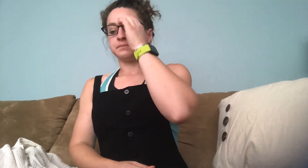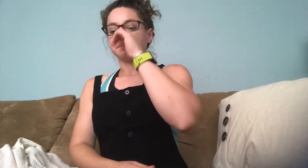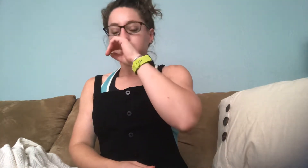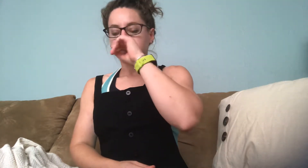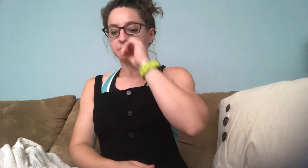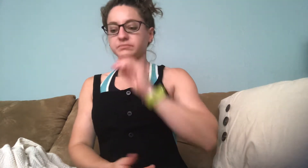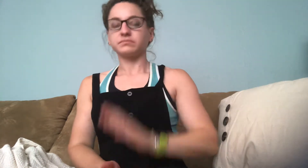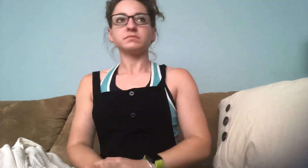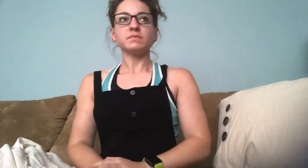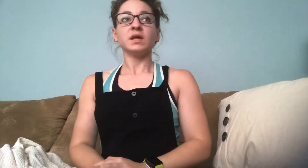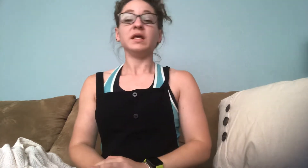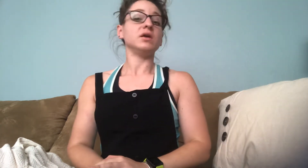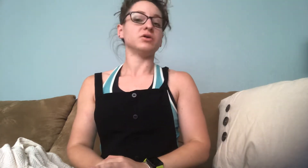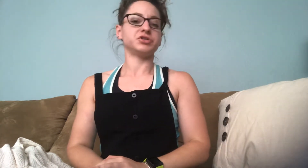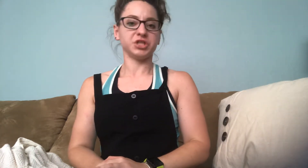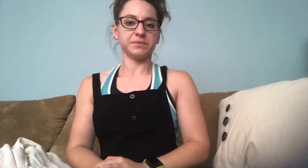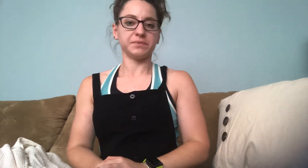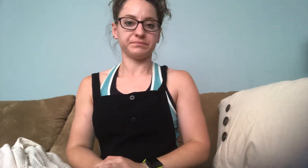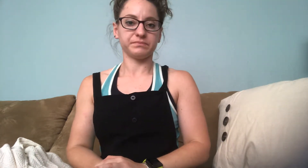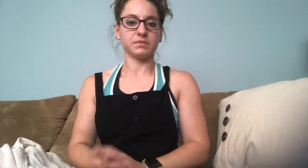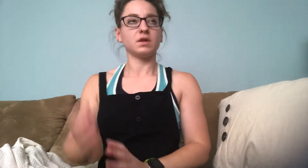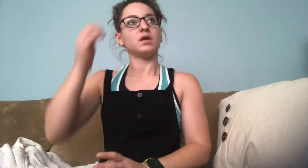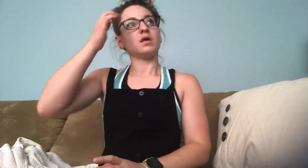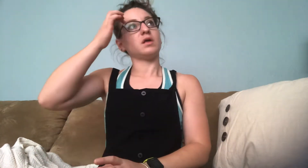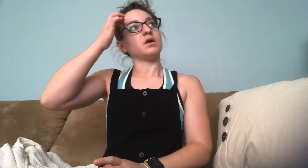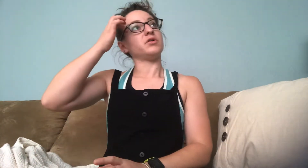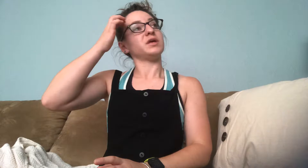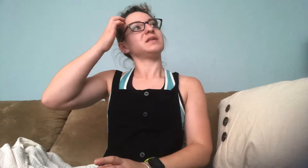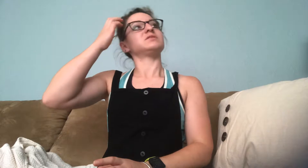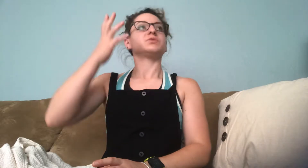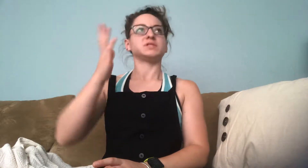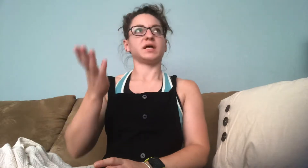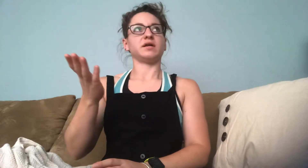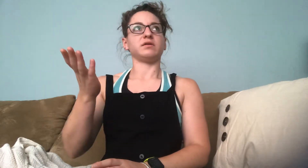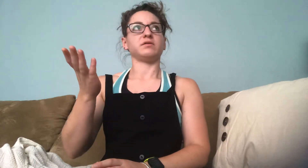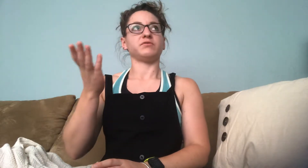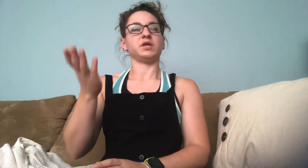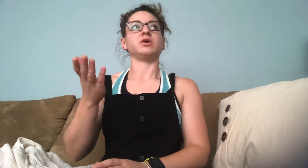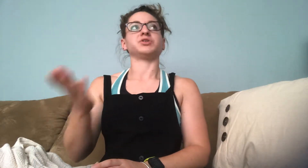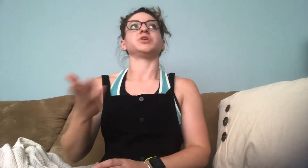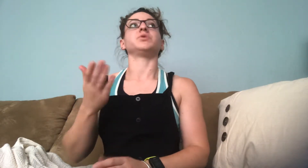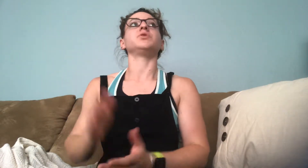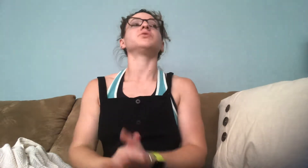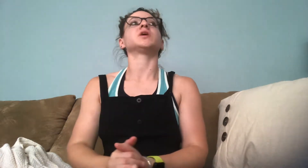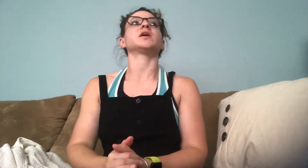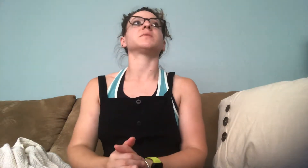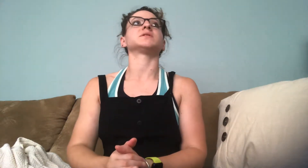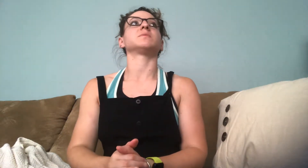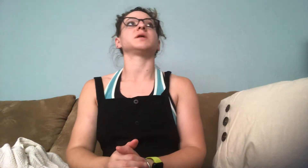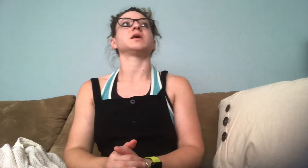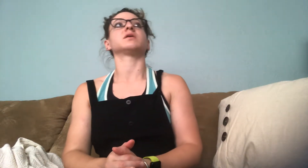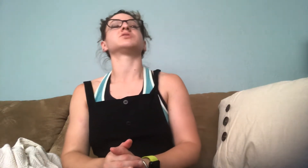sign he or she. There is no sign for he or she. When you are talking about somebody in